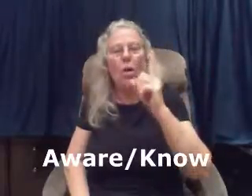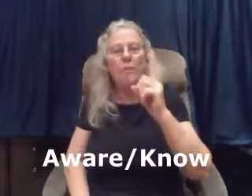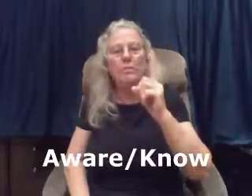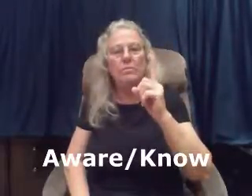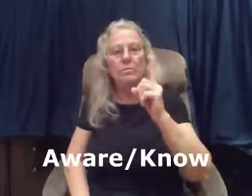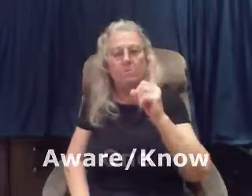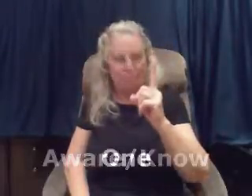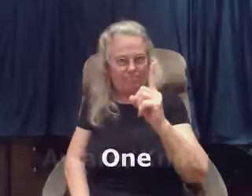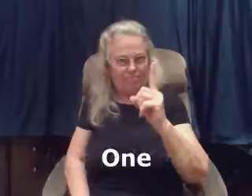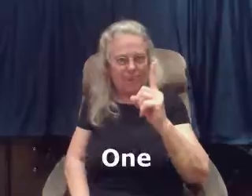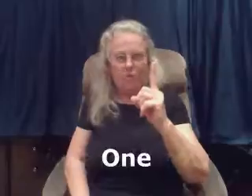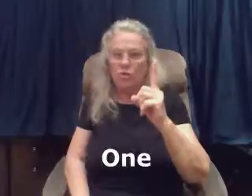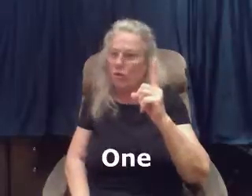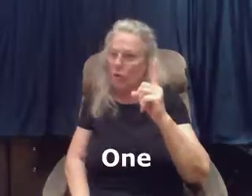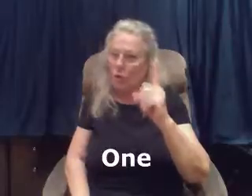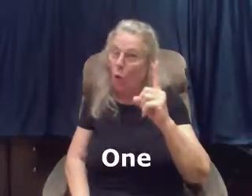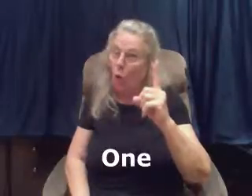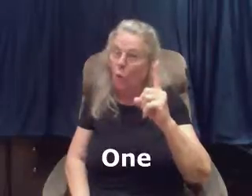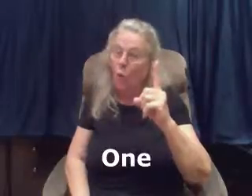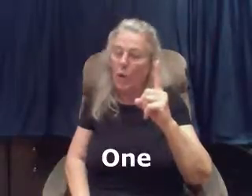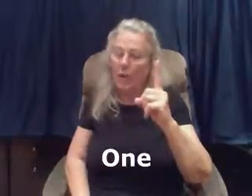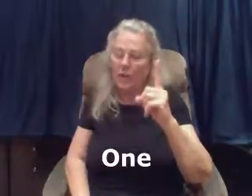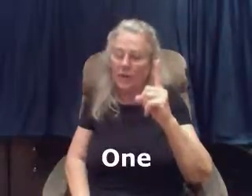One, and you're just going to hold the one out there.